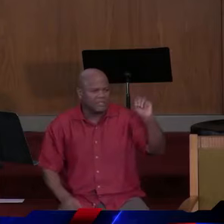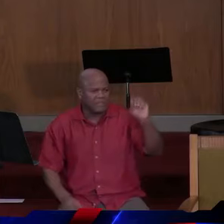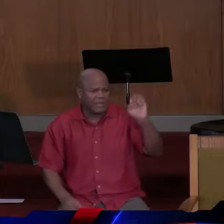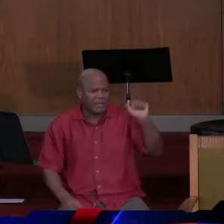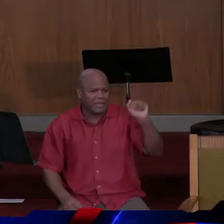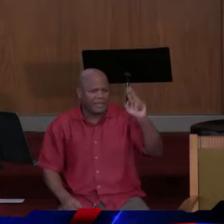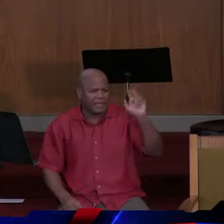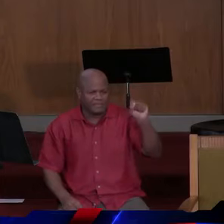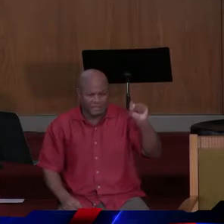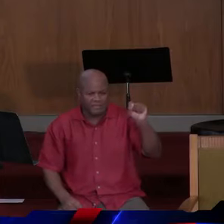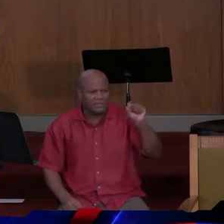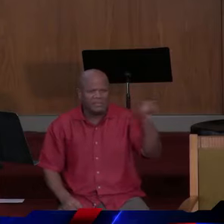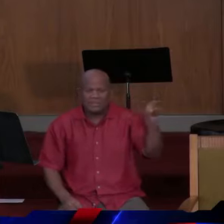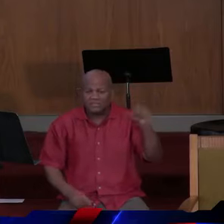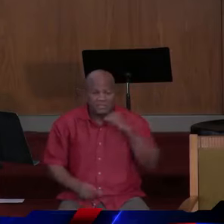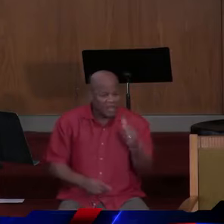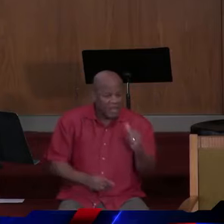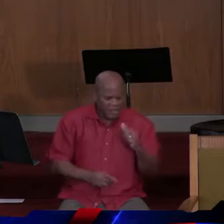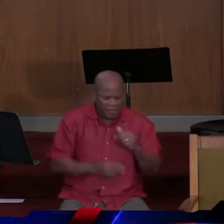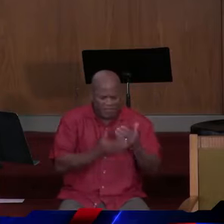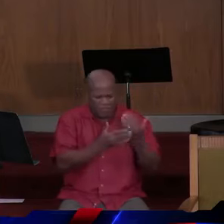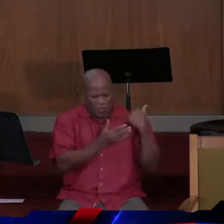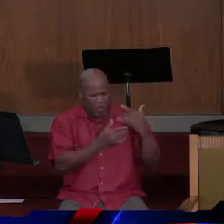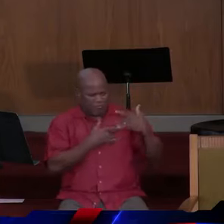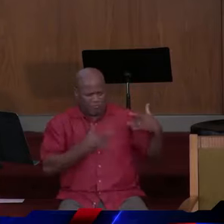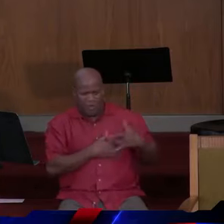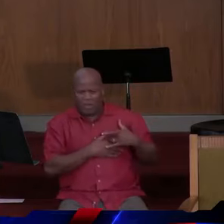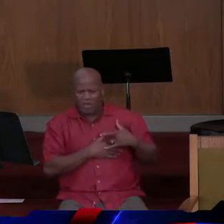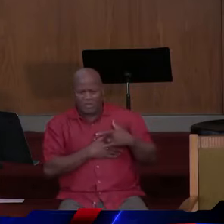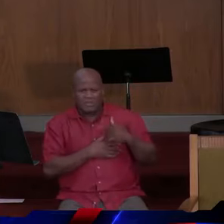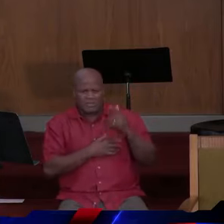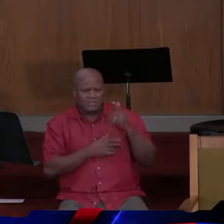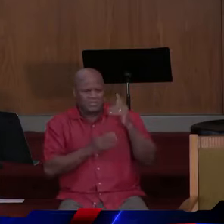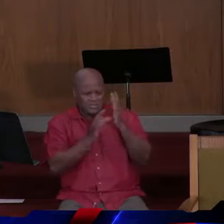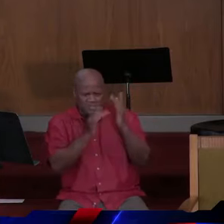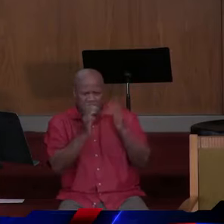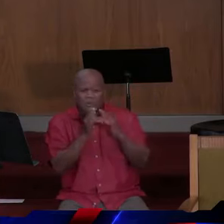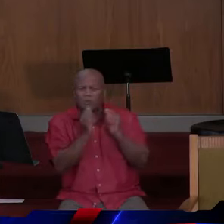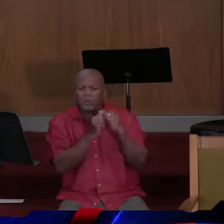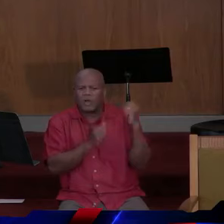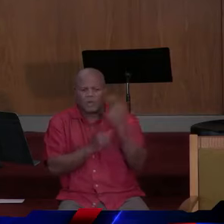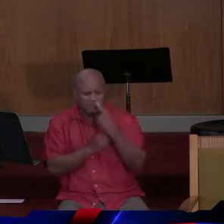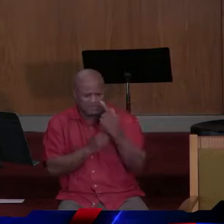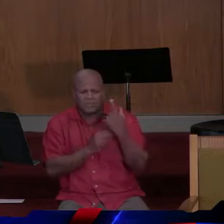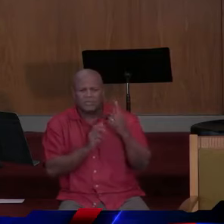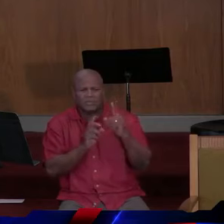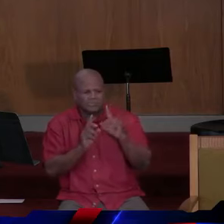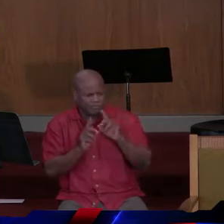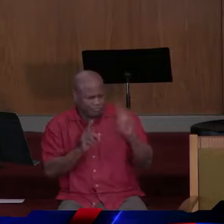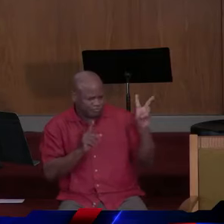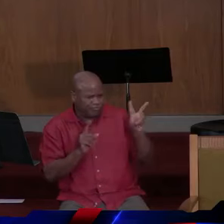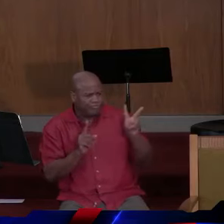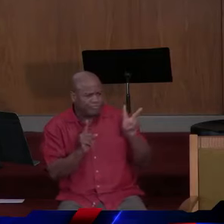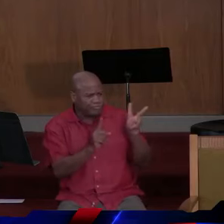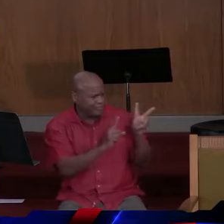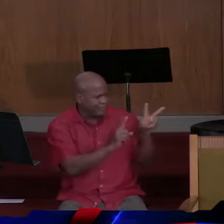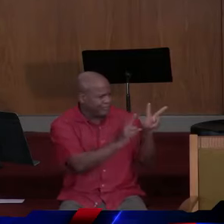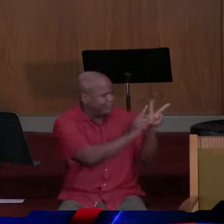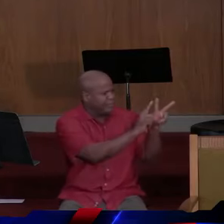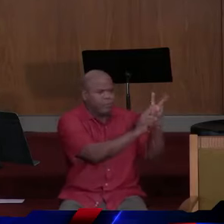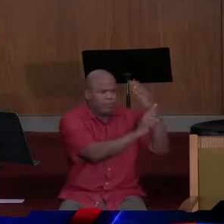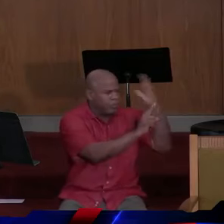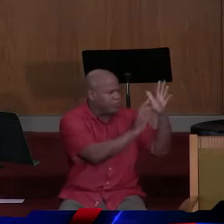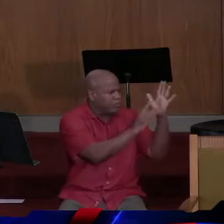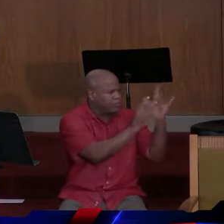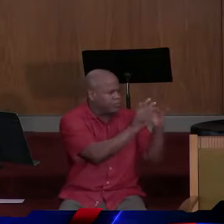light you up. They said, did not our hearts burn while he walked with us along the way? But verse